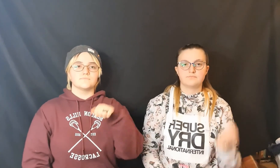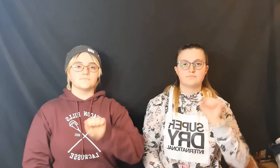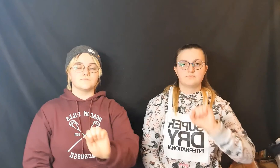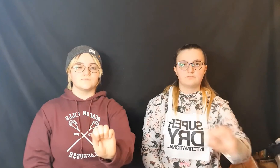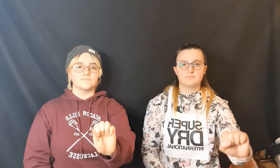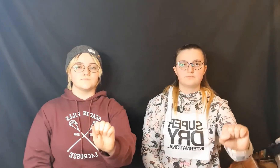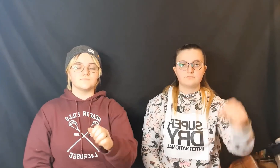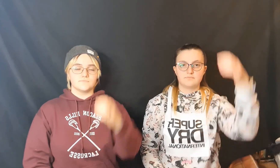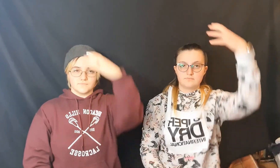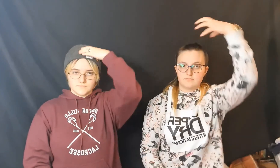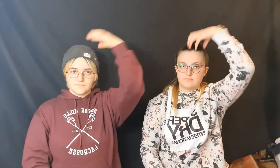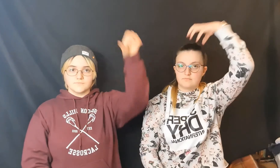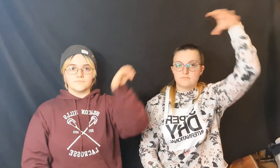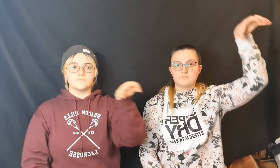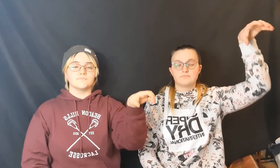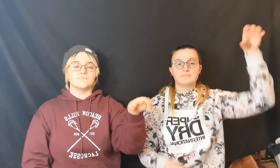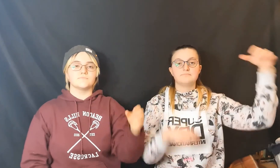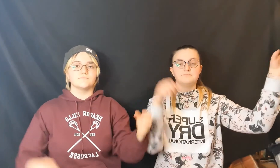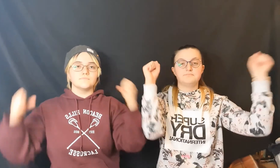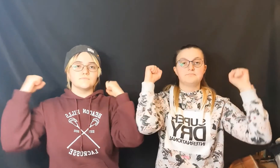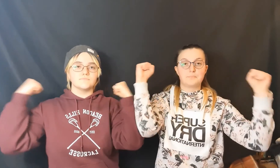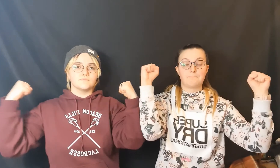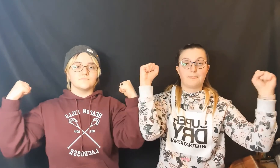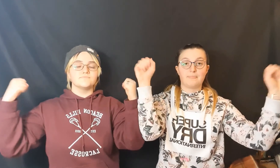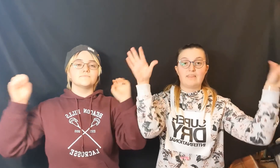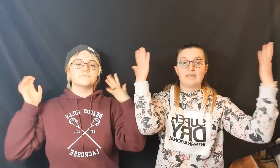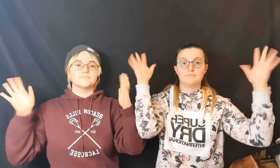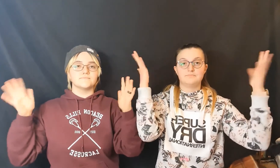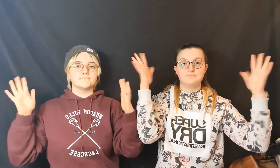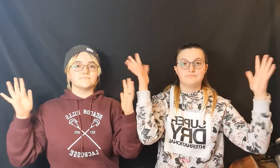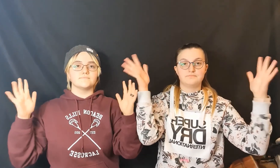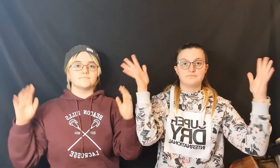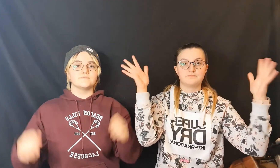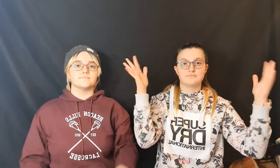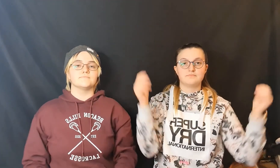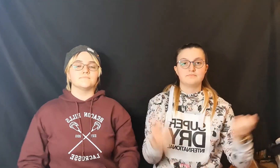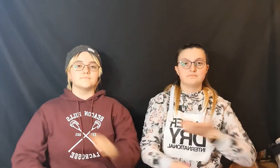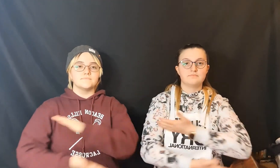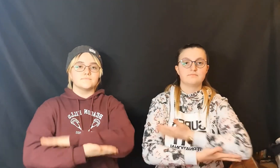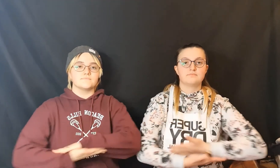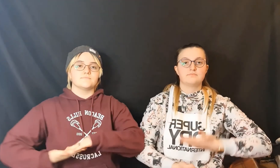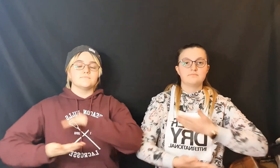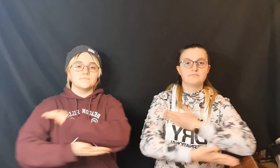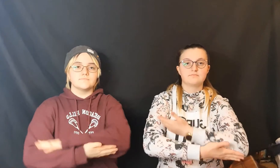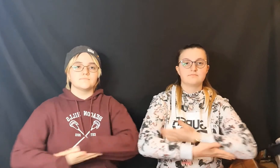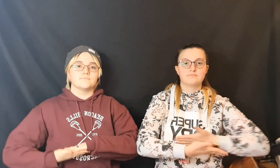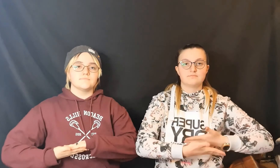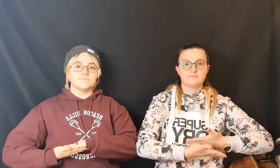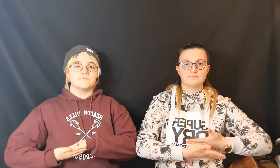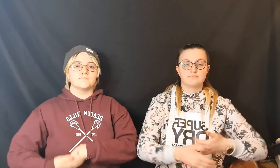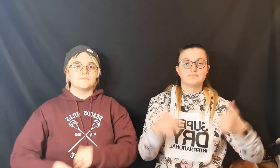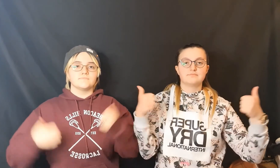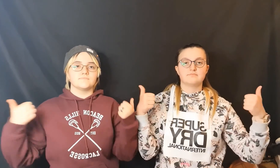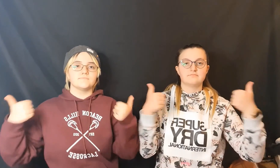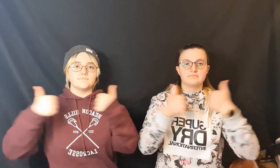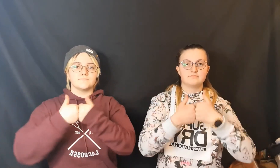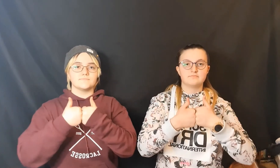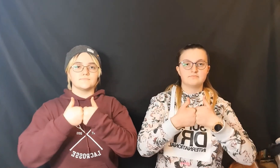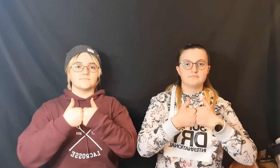For thine is the kingdom, the power, and the glory, for ever and ever. Amen.